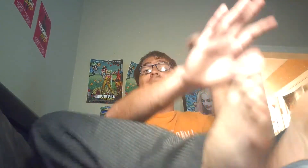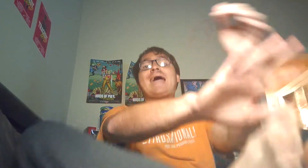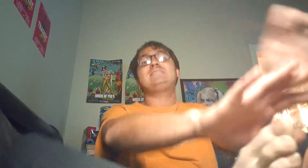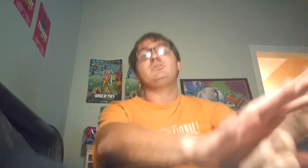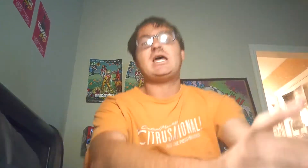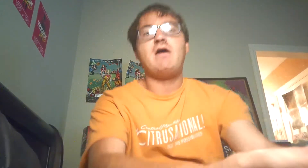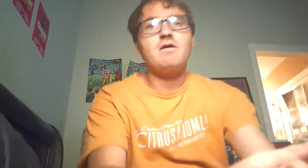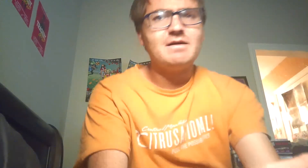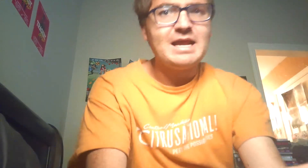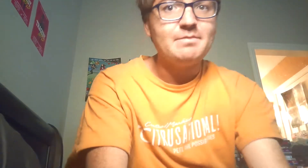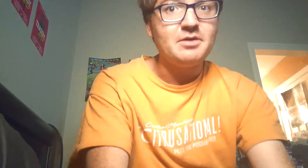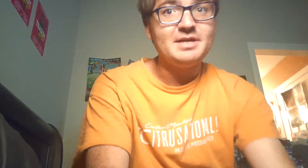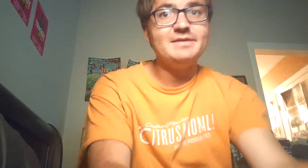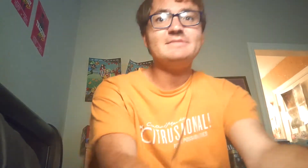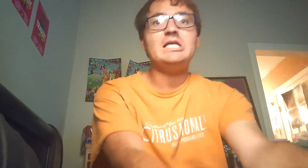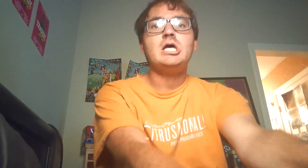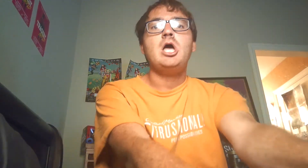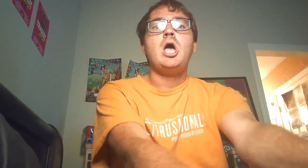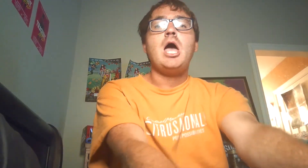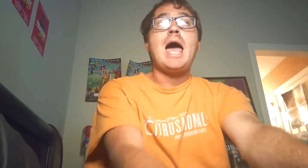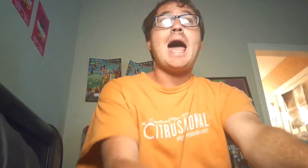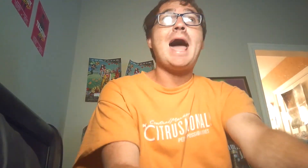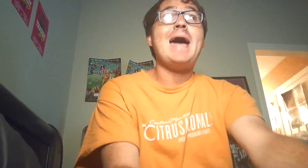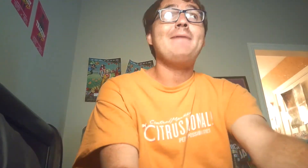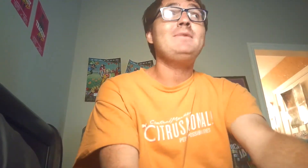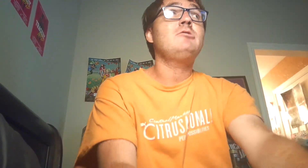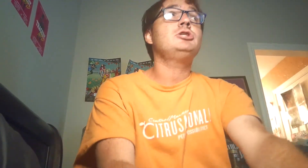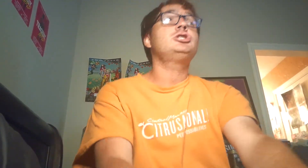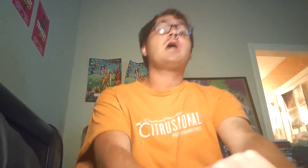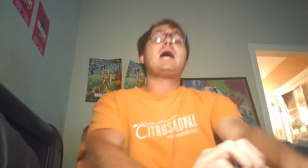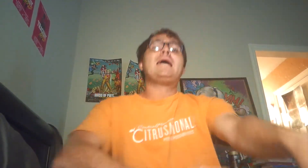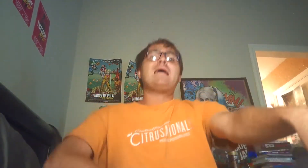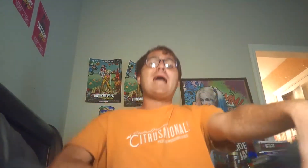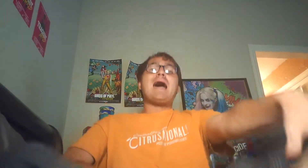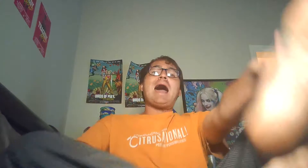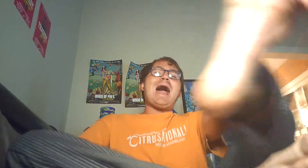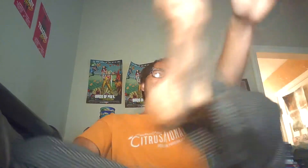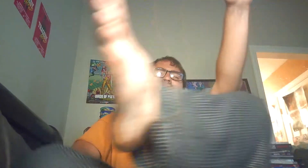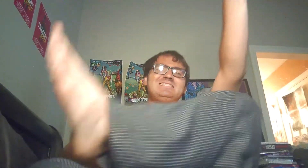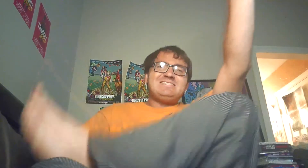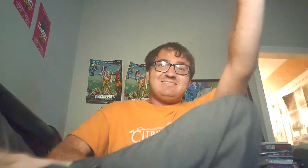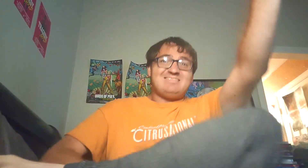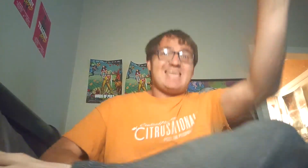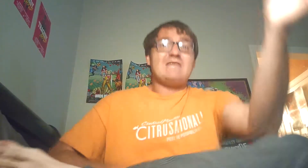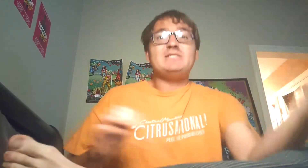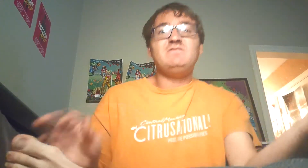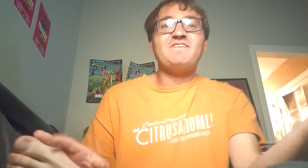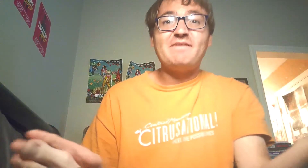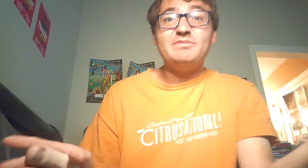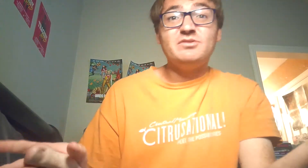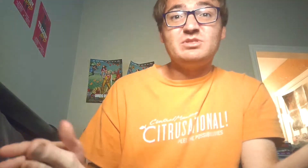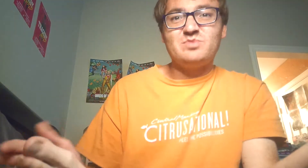podcast, which I already uploaded. I'm going to try. I was thinking about doing 5 episodes a week,